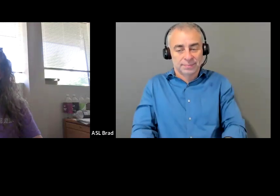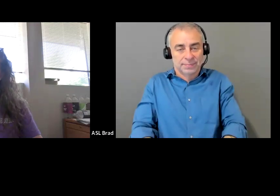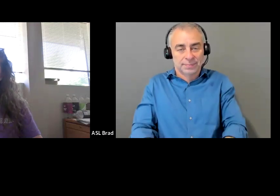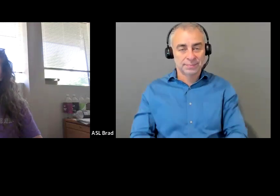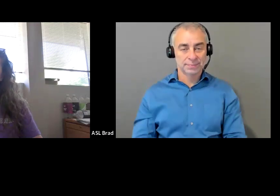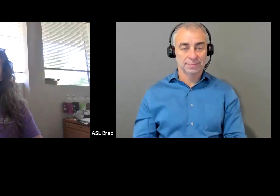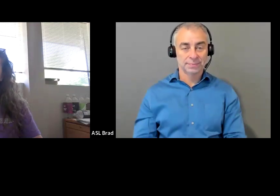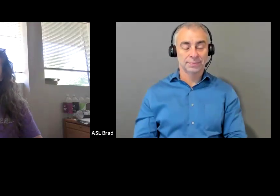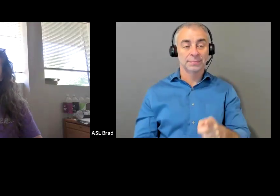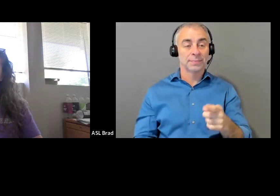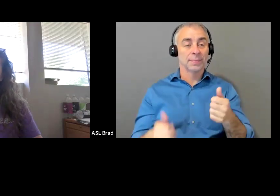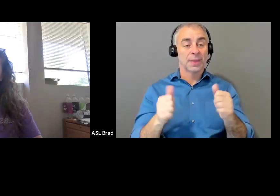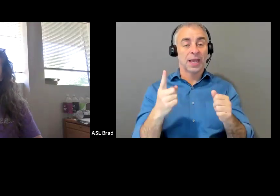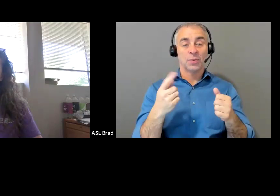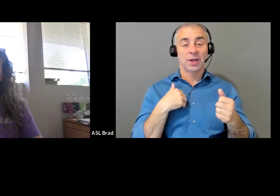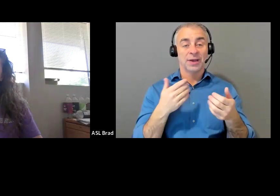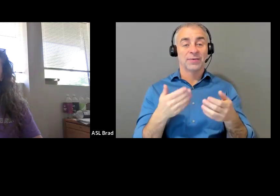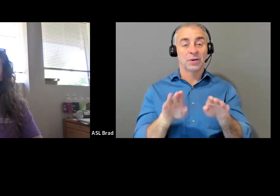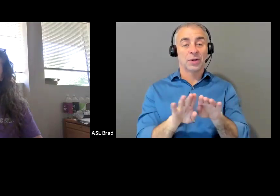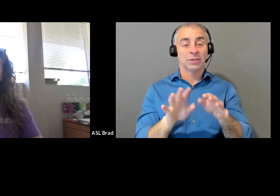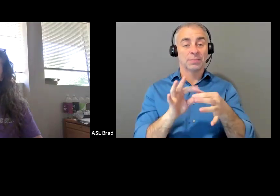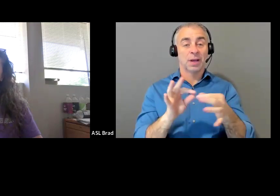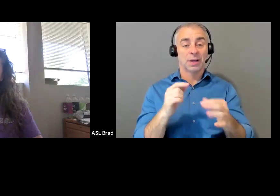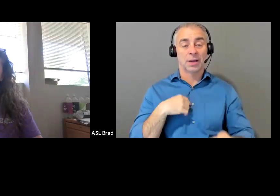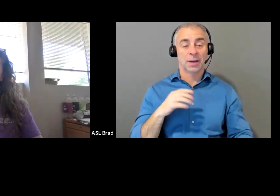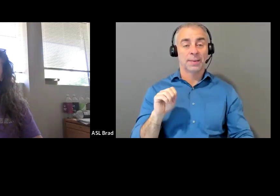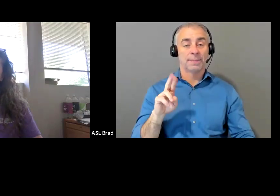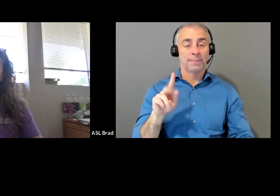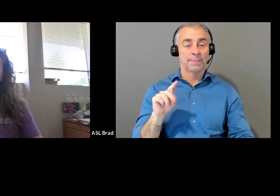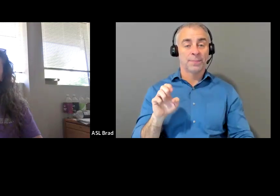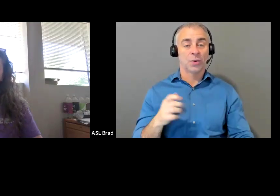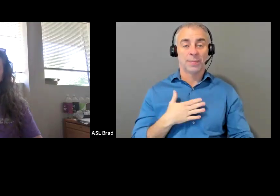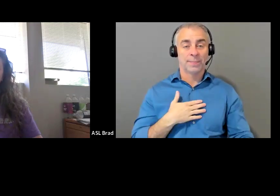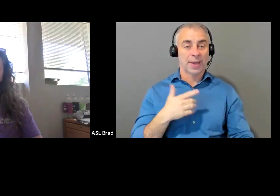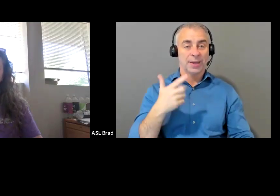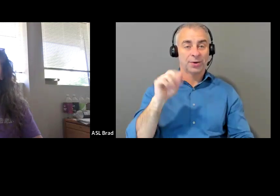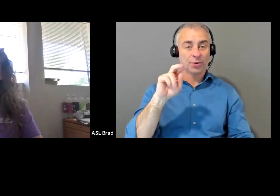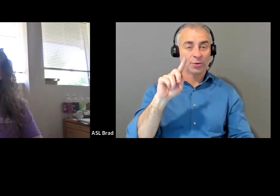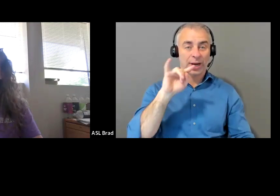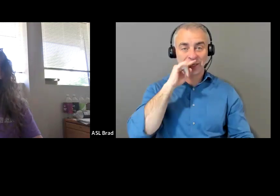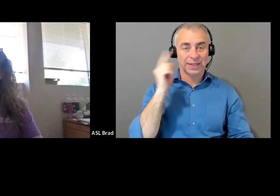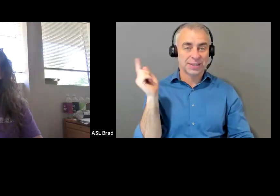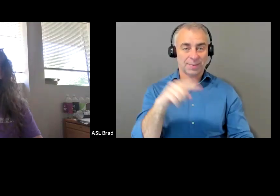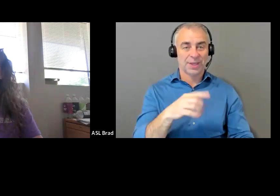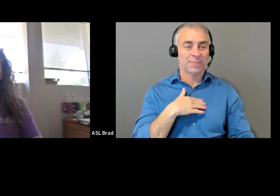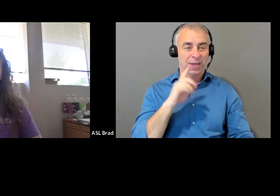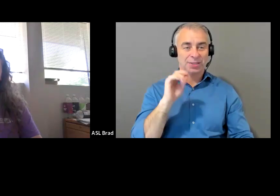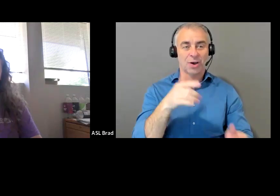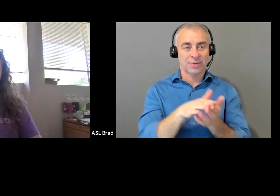Does anyone have anything in closing? I'm going to mute because my grandkids are about to come in and the dog is barking.